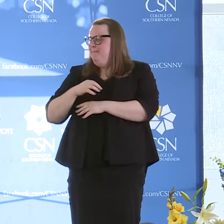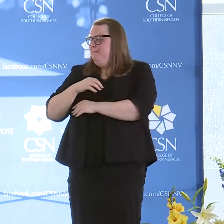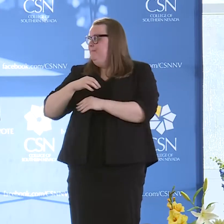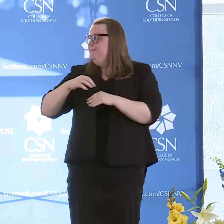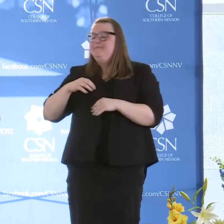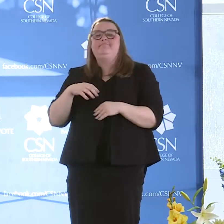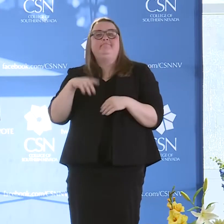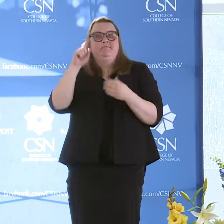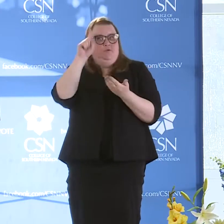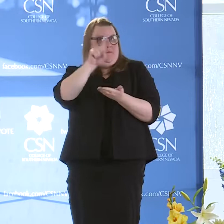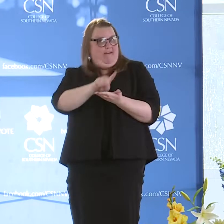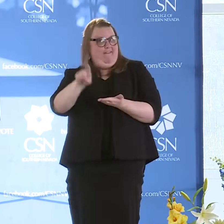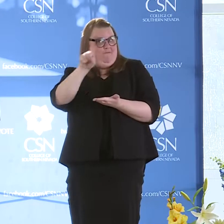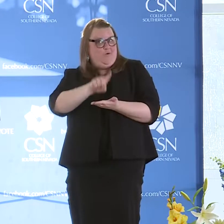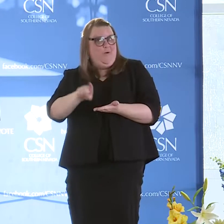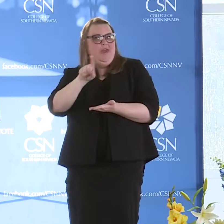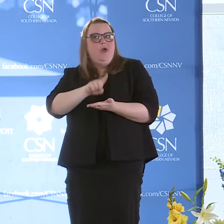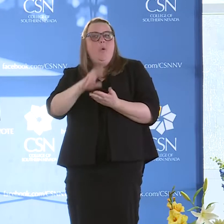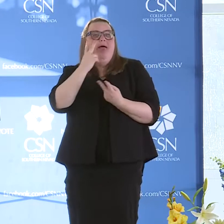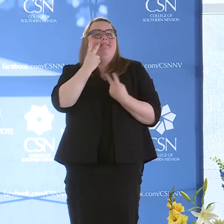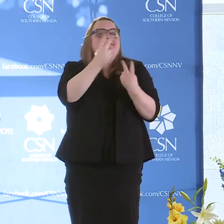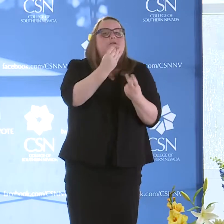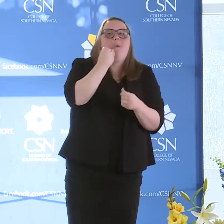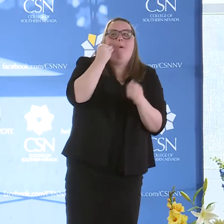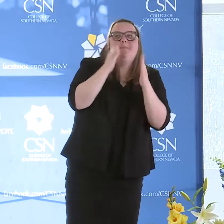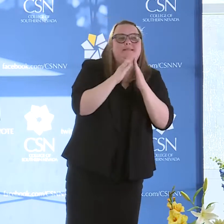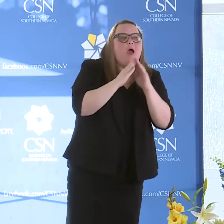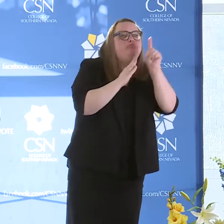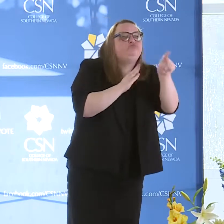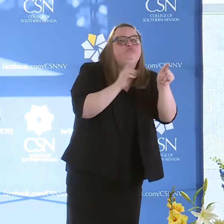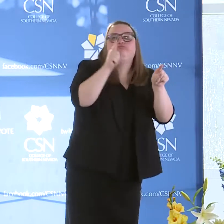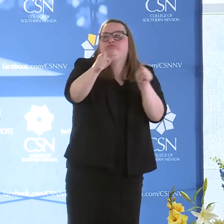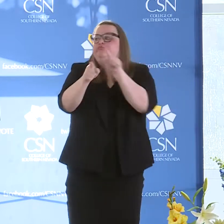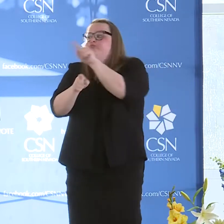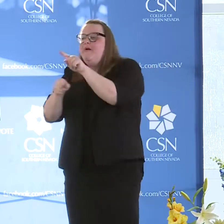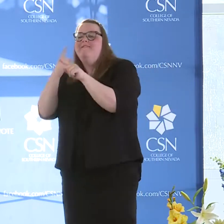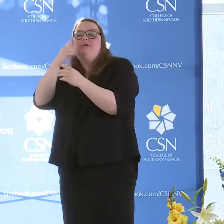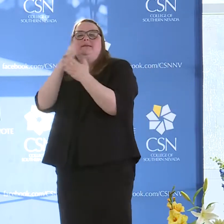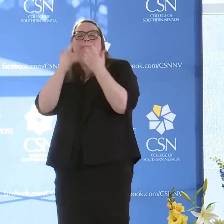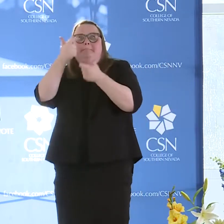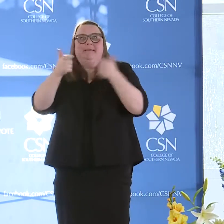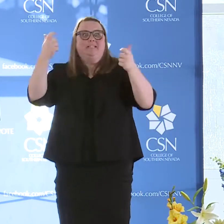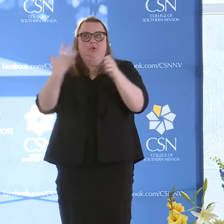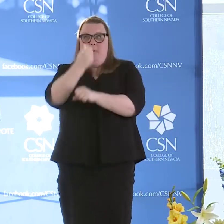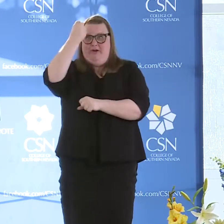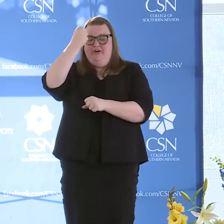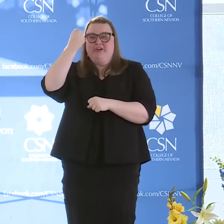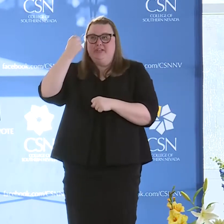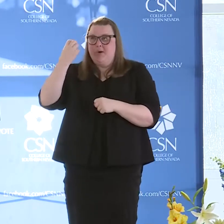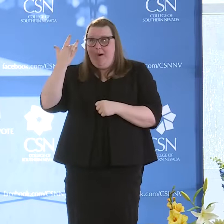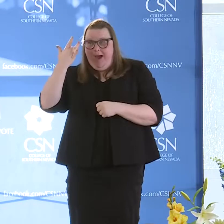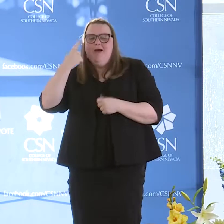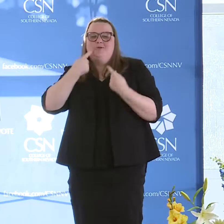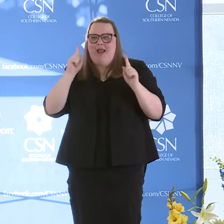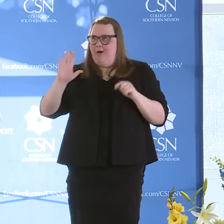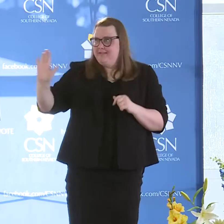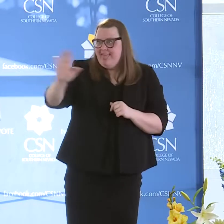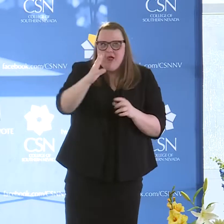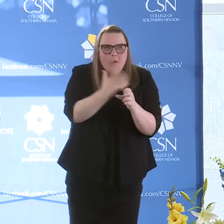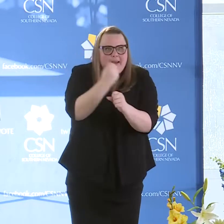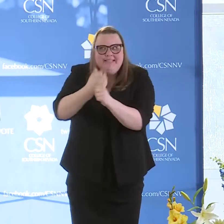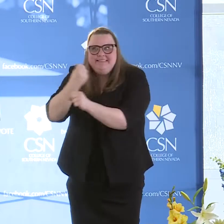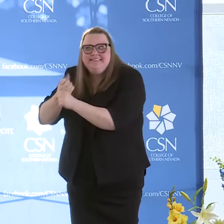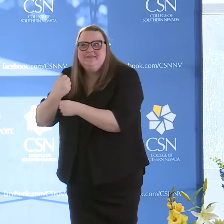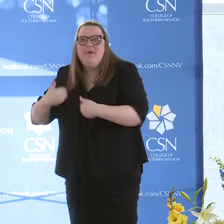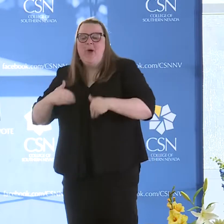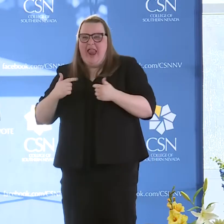And each week, we will visit the hometowns of some of the biggest winners to announce their VAX Nevada Days